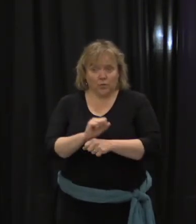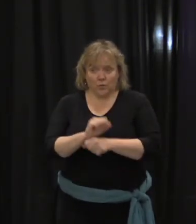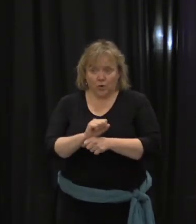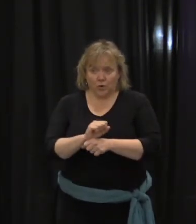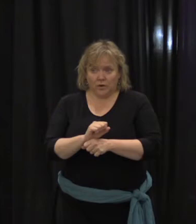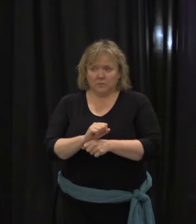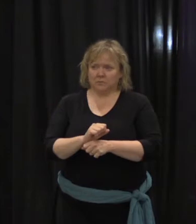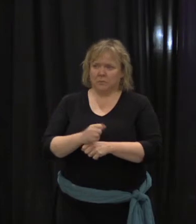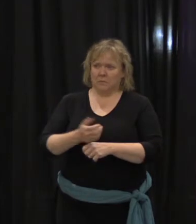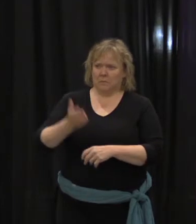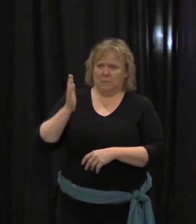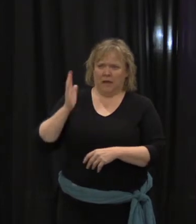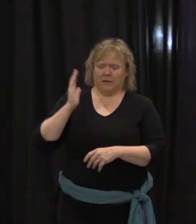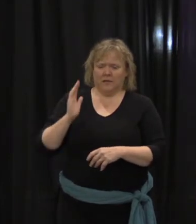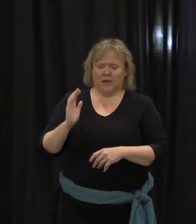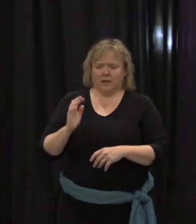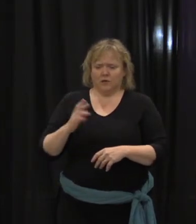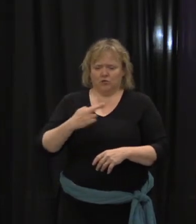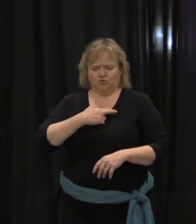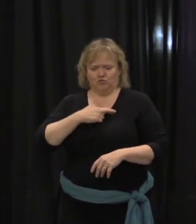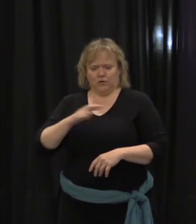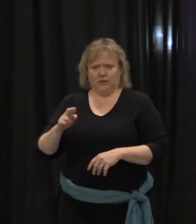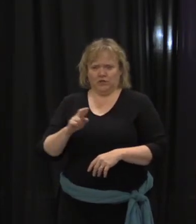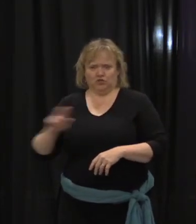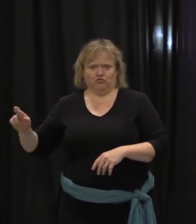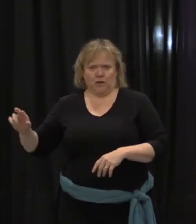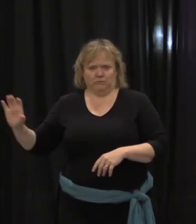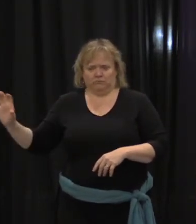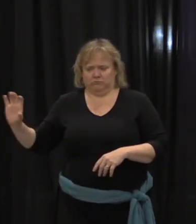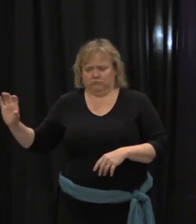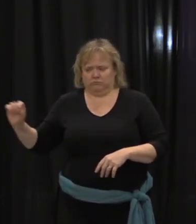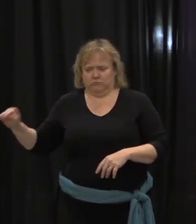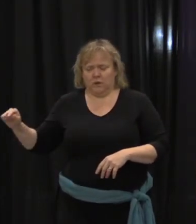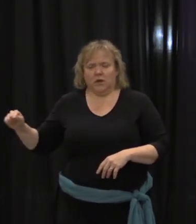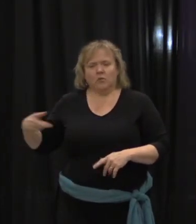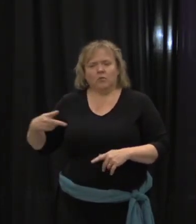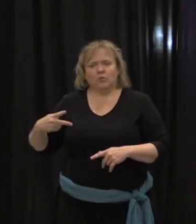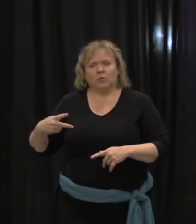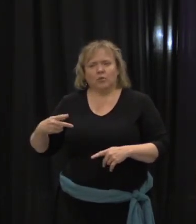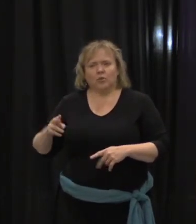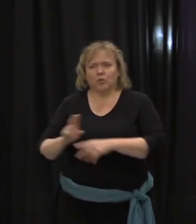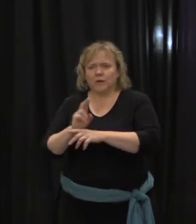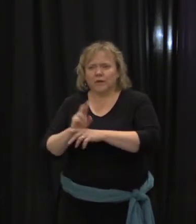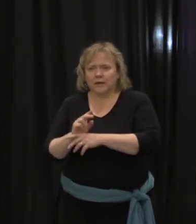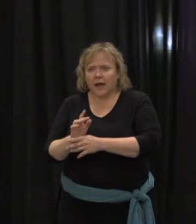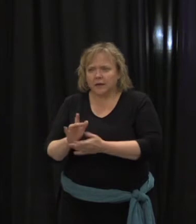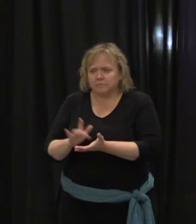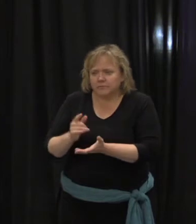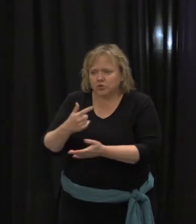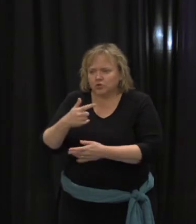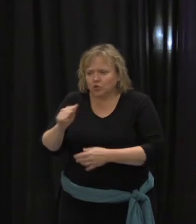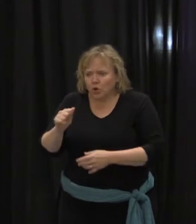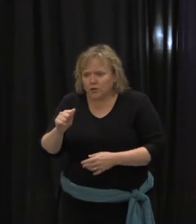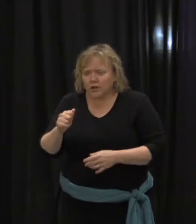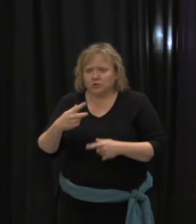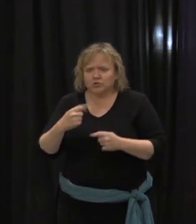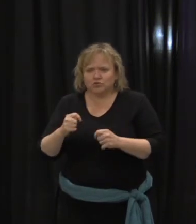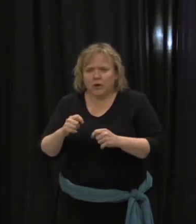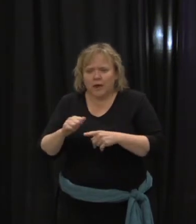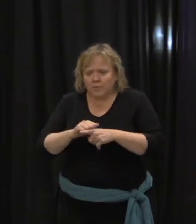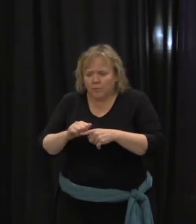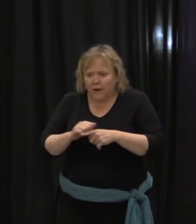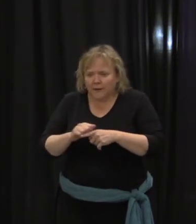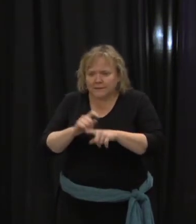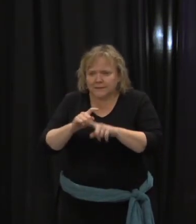right was using Georgia as a place to practice some of the most harshest sentences,